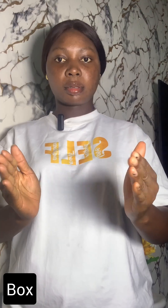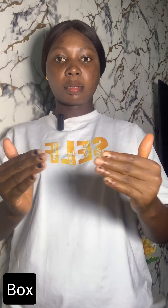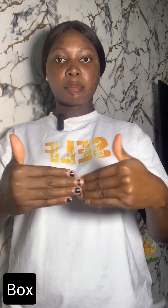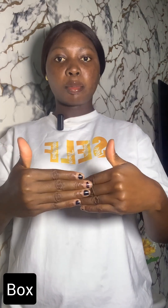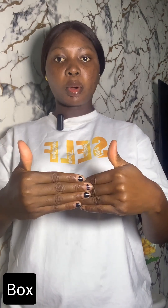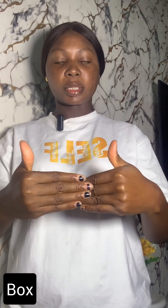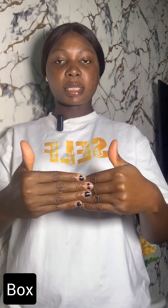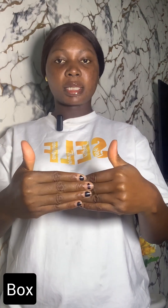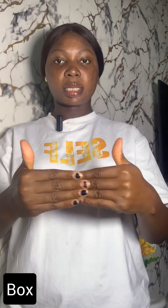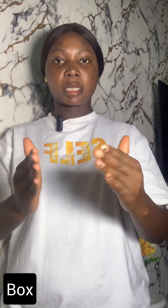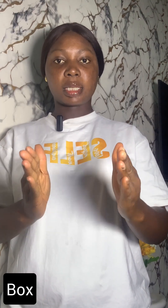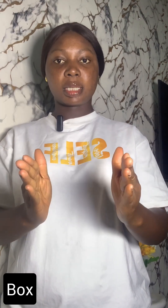Box.